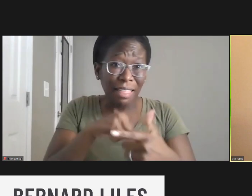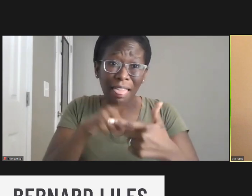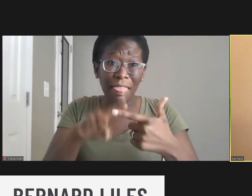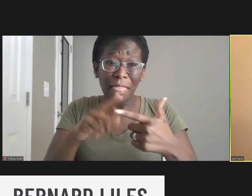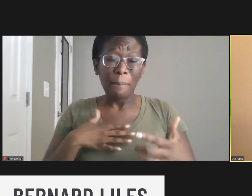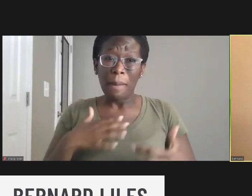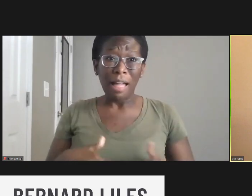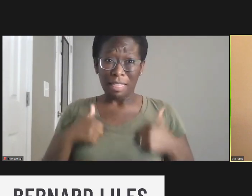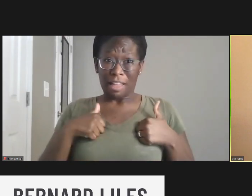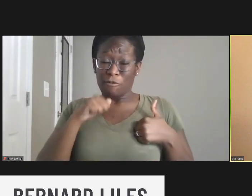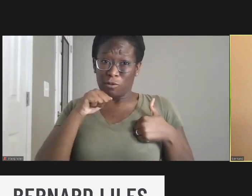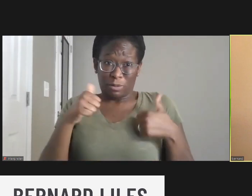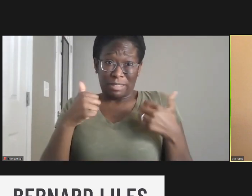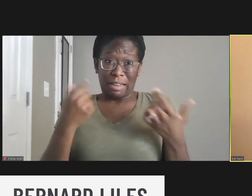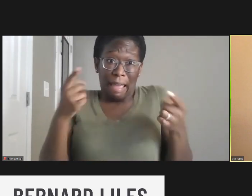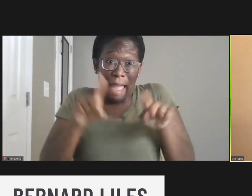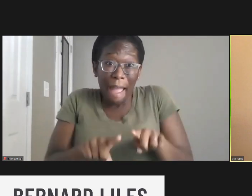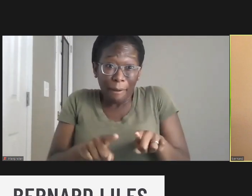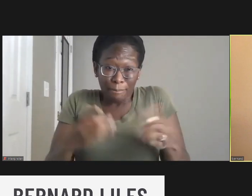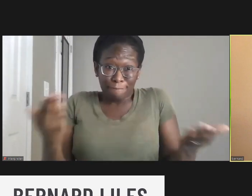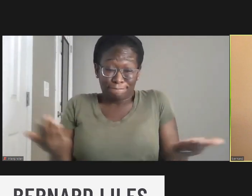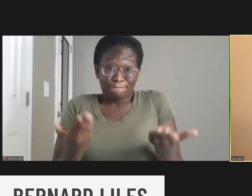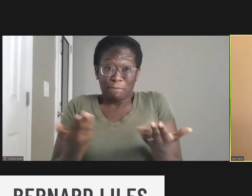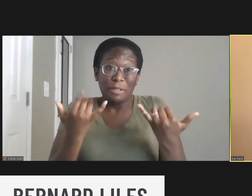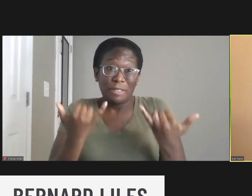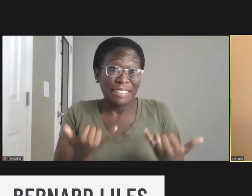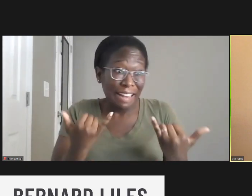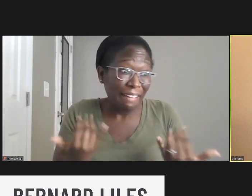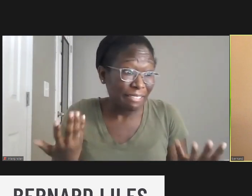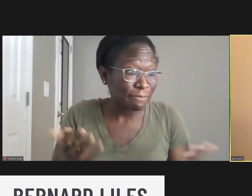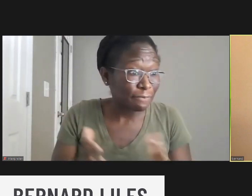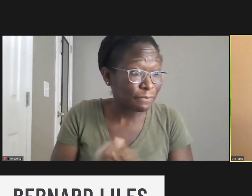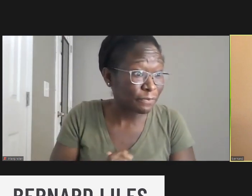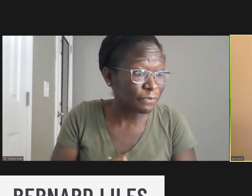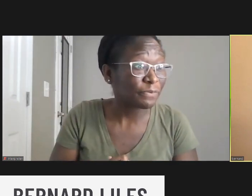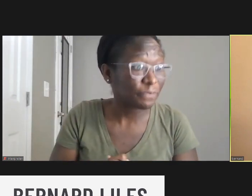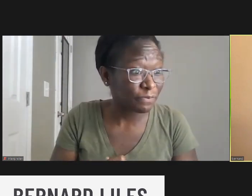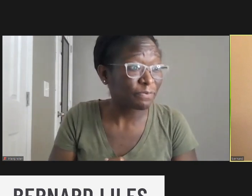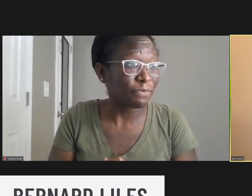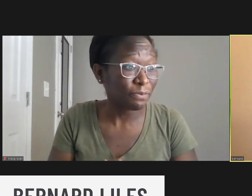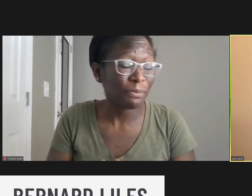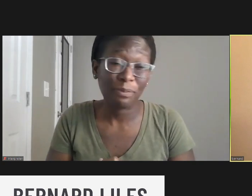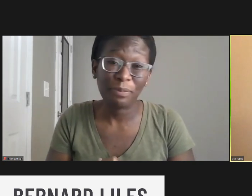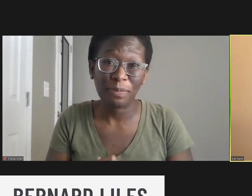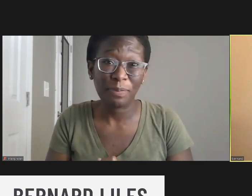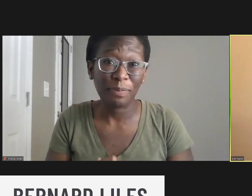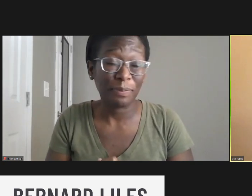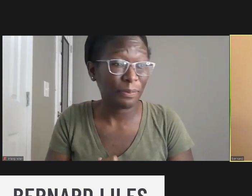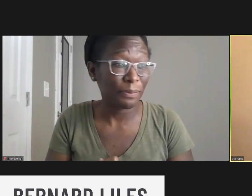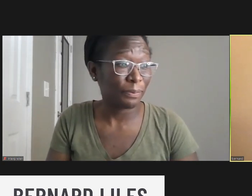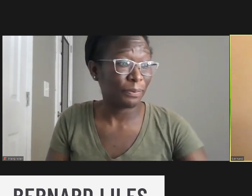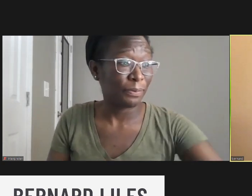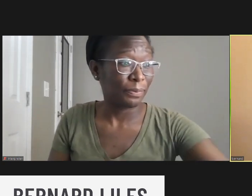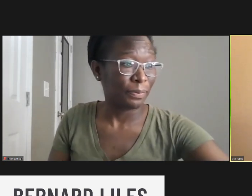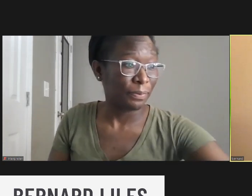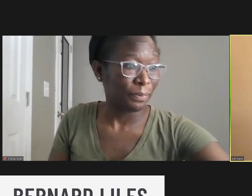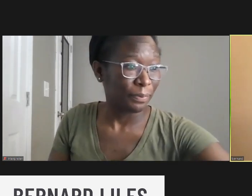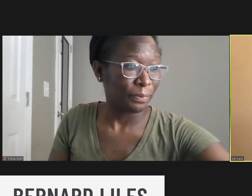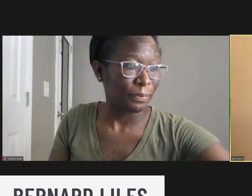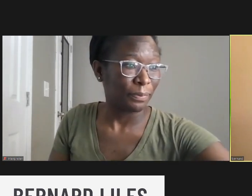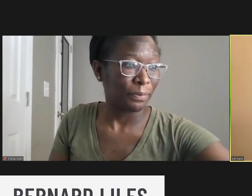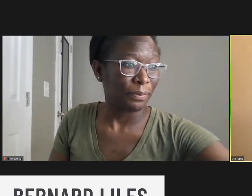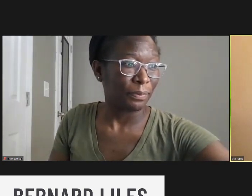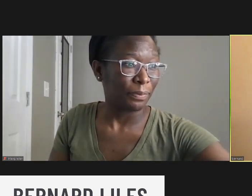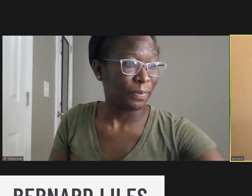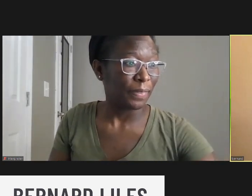got my brother a job there as well. Claims he doesn't like the job as some at home late, but there